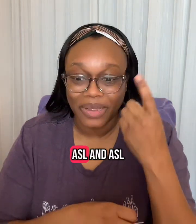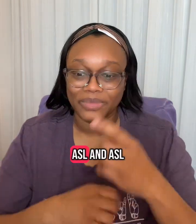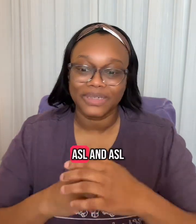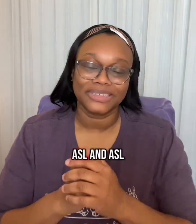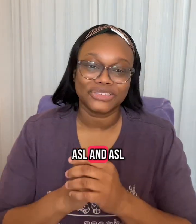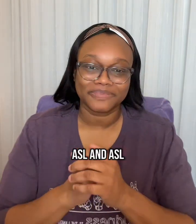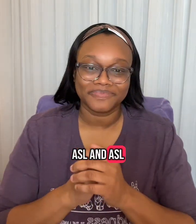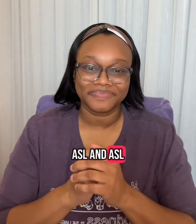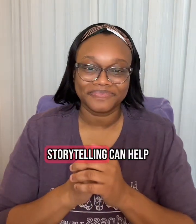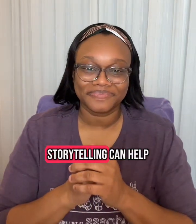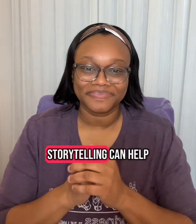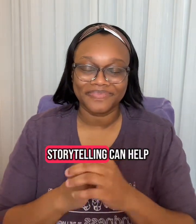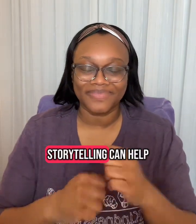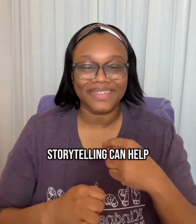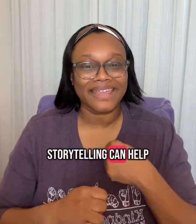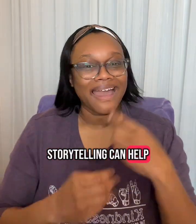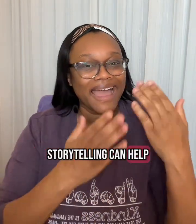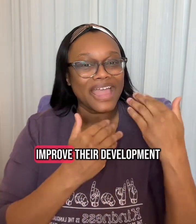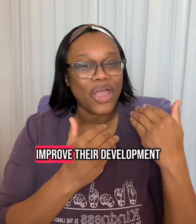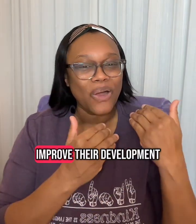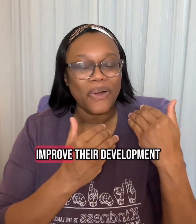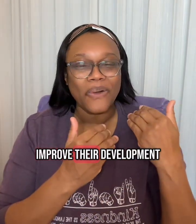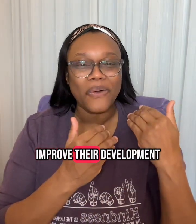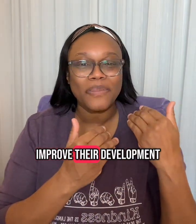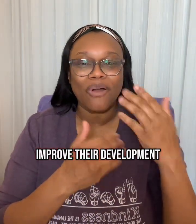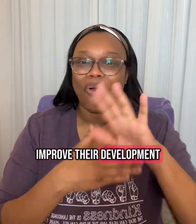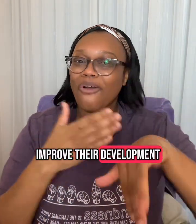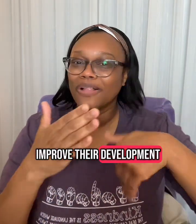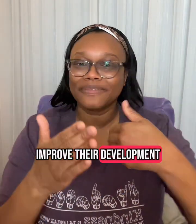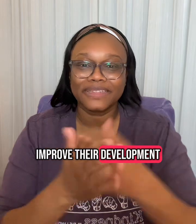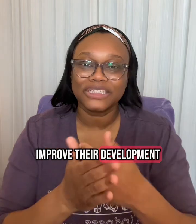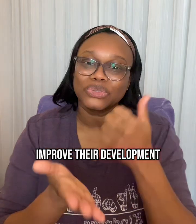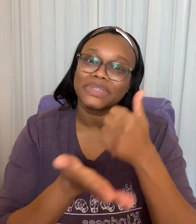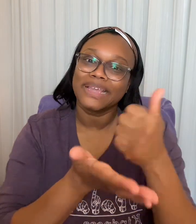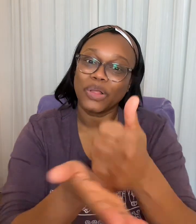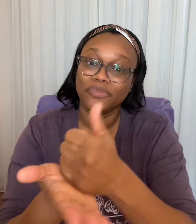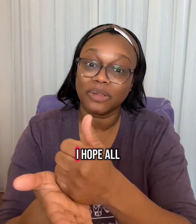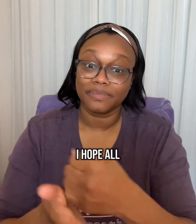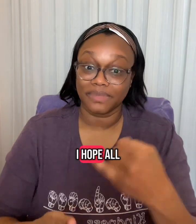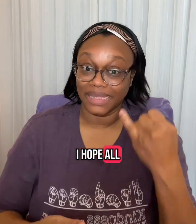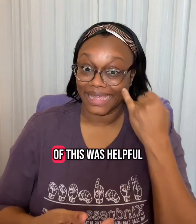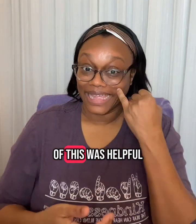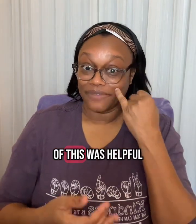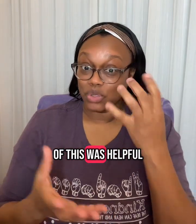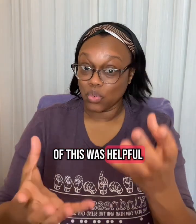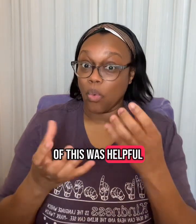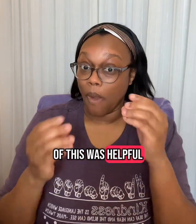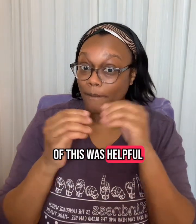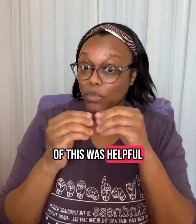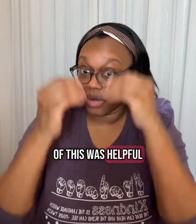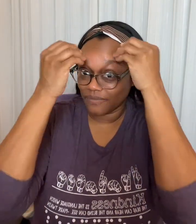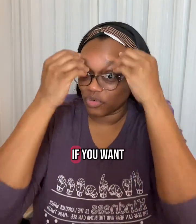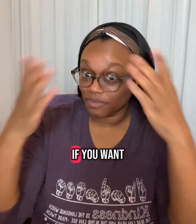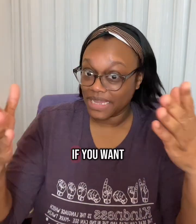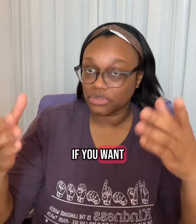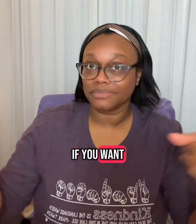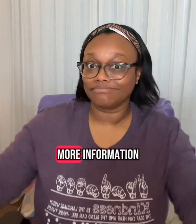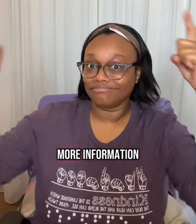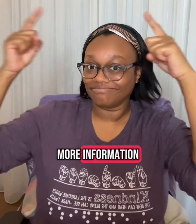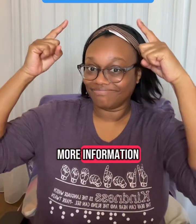ASL and ASL storytelling can help improve their development. I hope all of this was helpful. If you want more